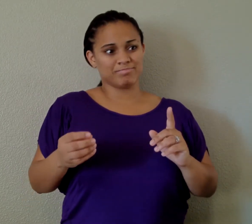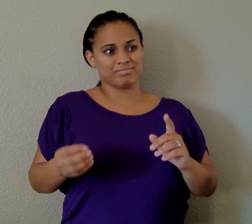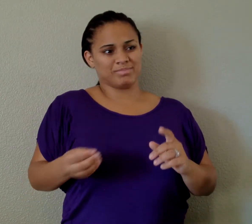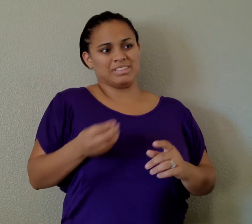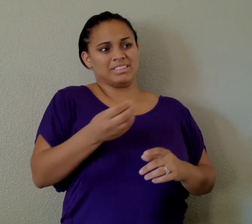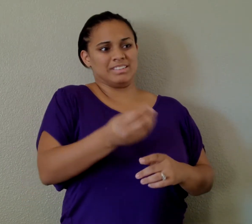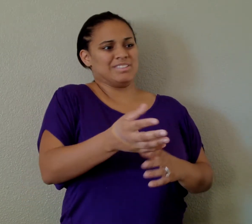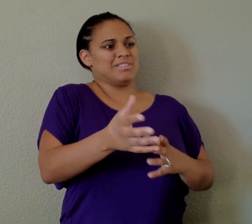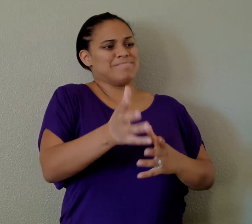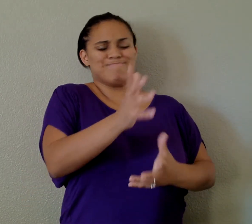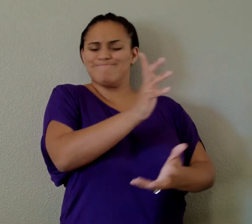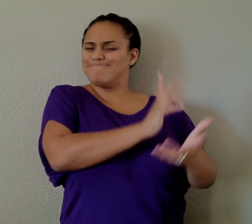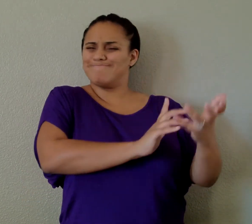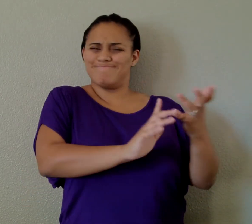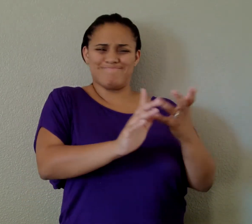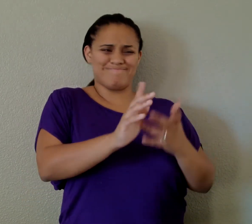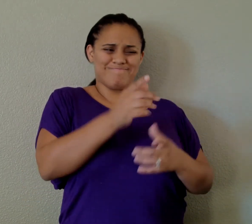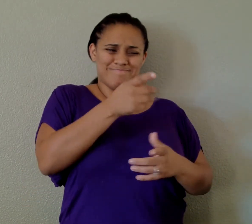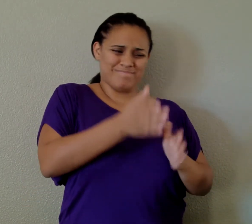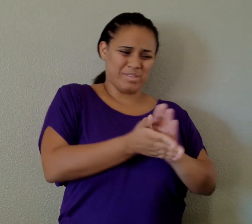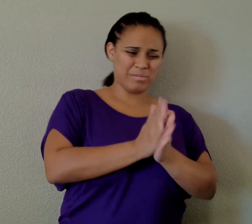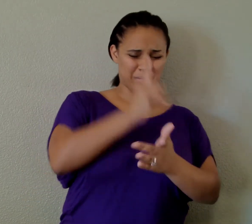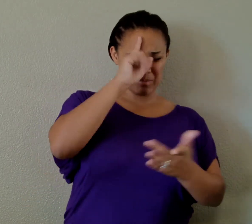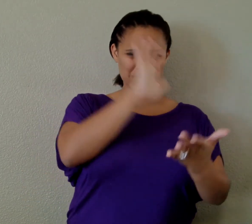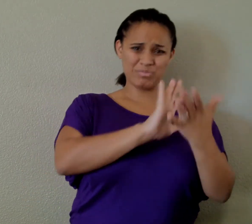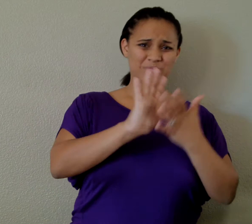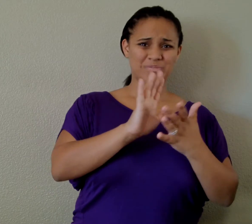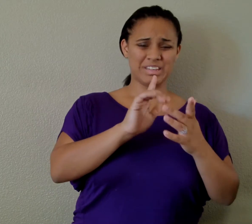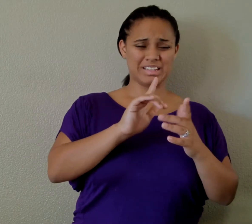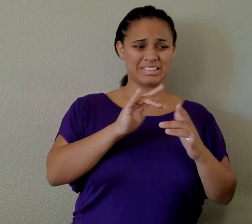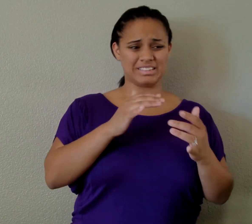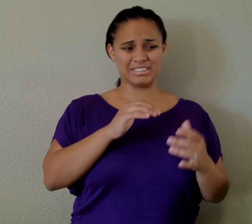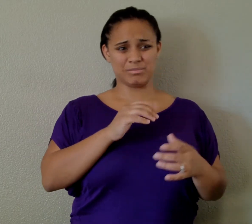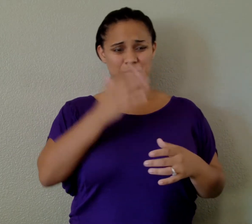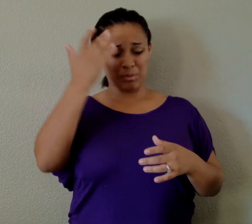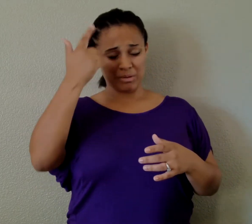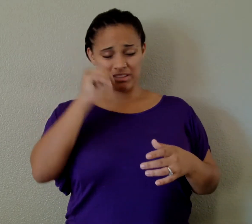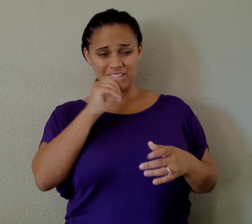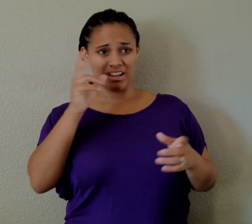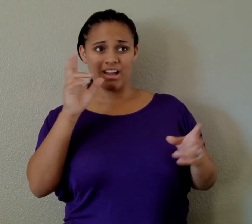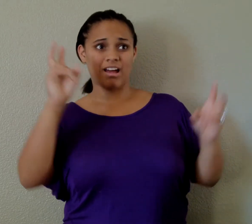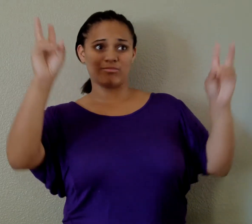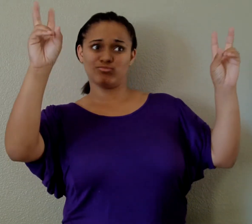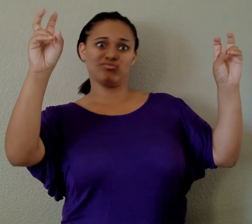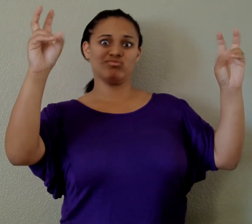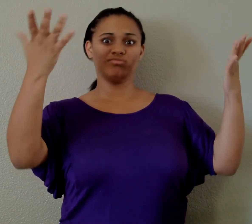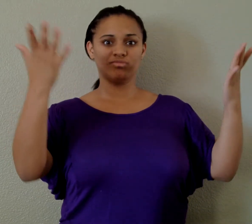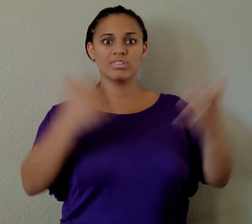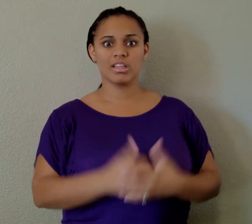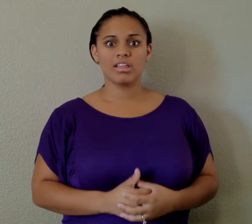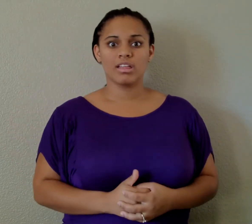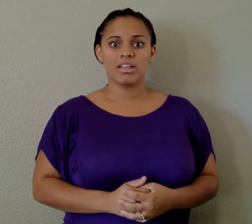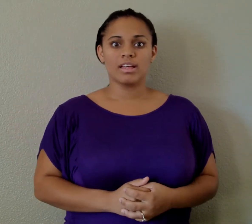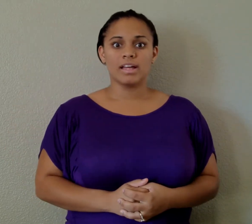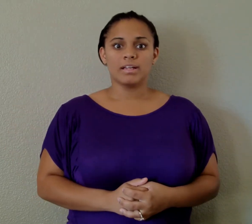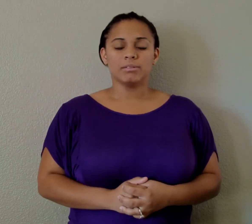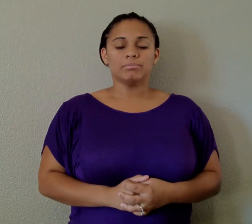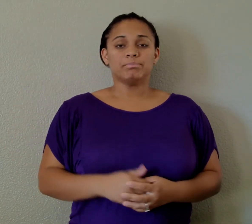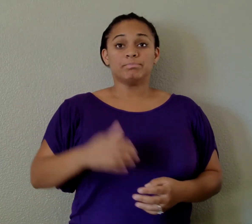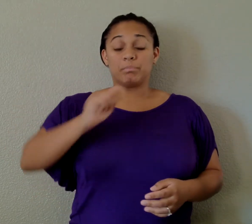or any sort of theme. So I like to think about giving my students assignments that are related to a